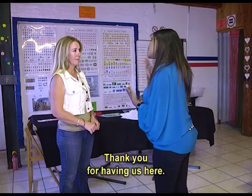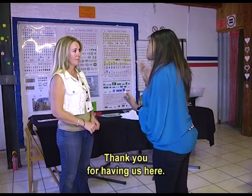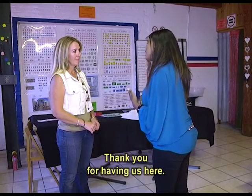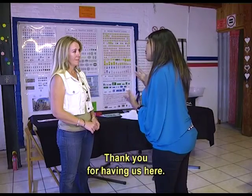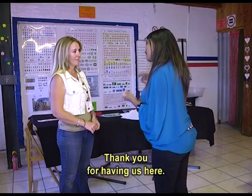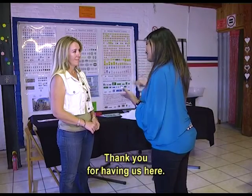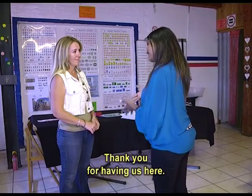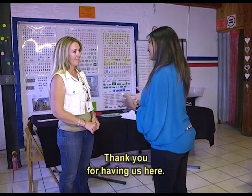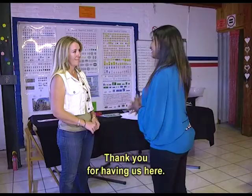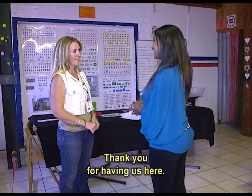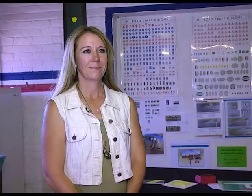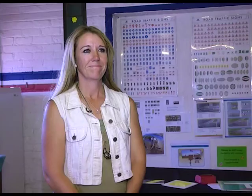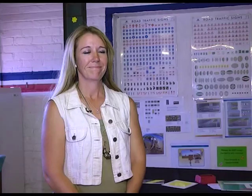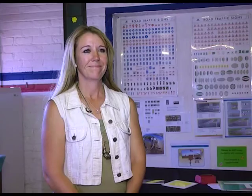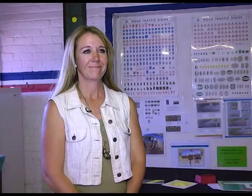Thank you for having us here.